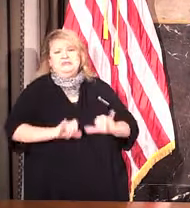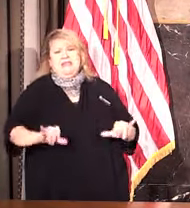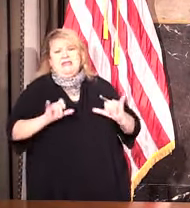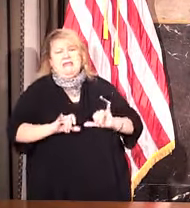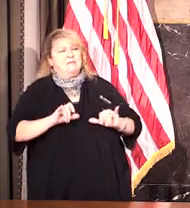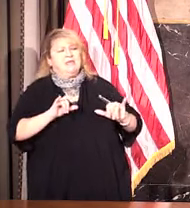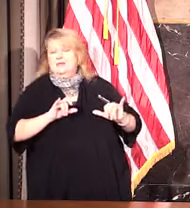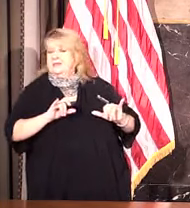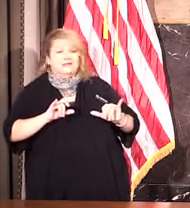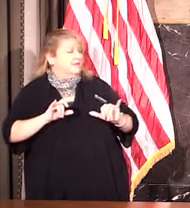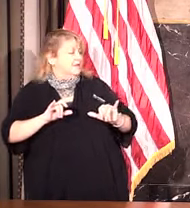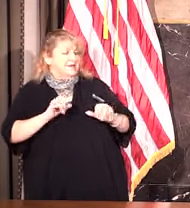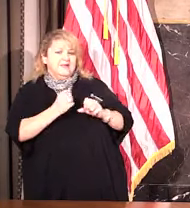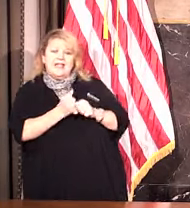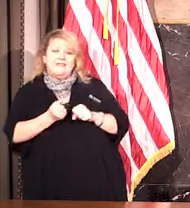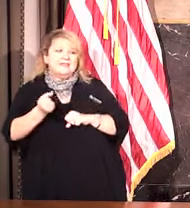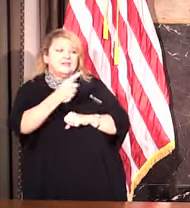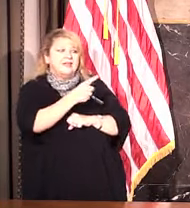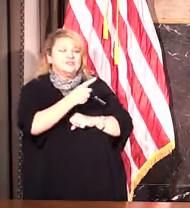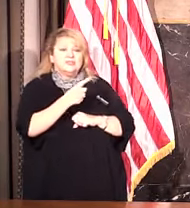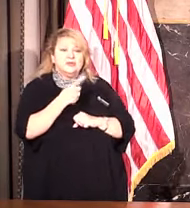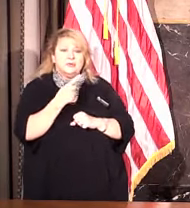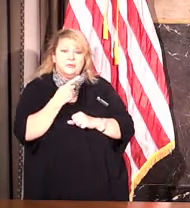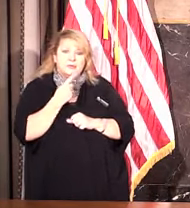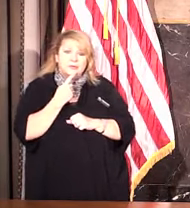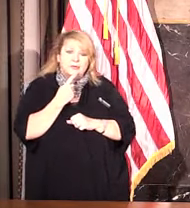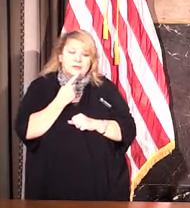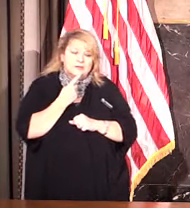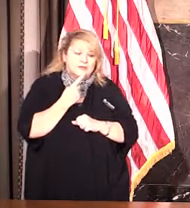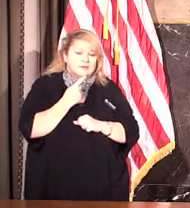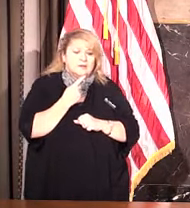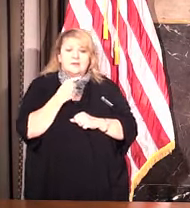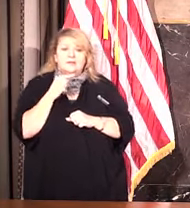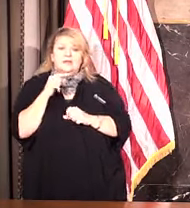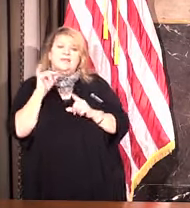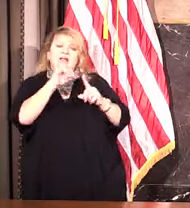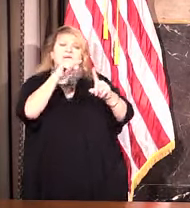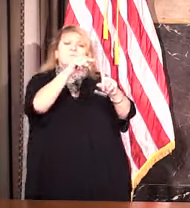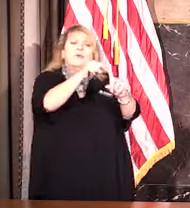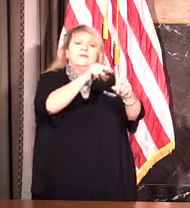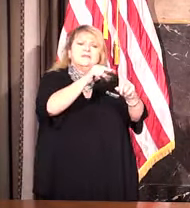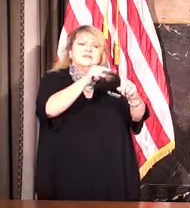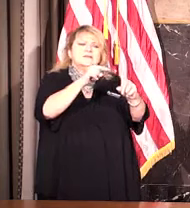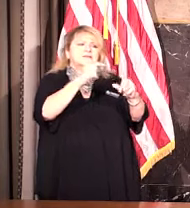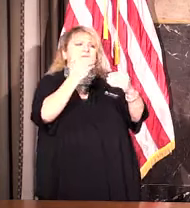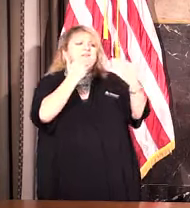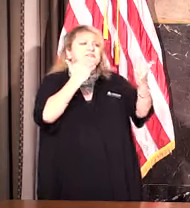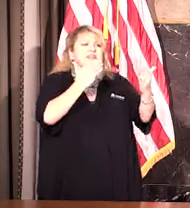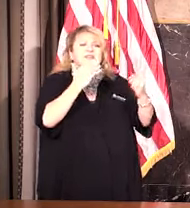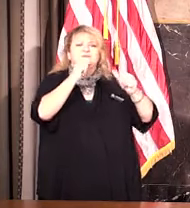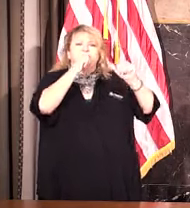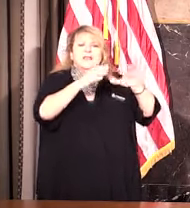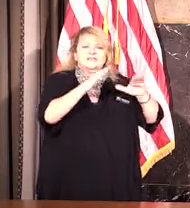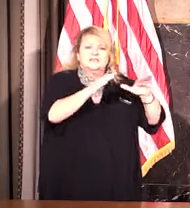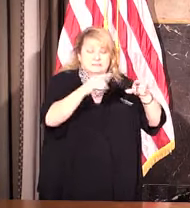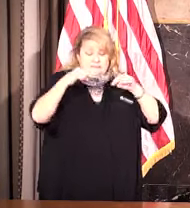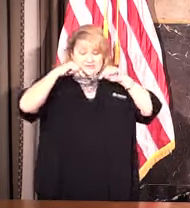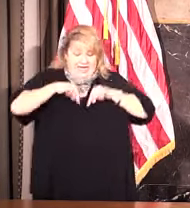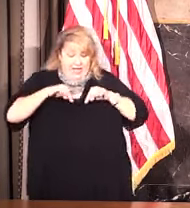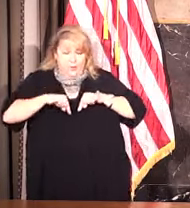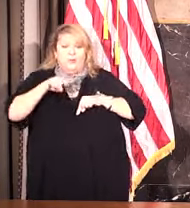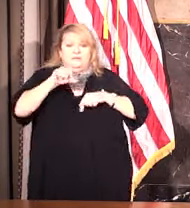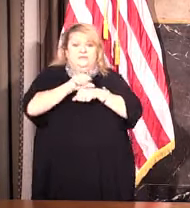be able to enjoy in terms of giving thanks for all of our blessings at that point. But we're not there yet. We have some work to do.